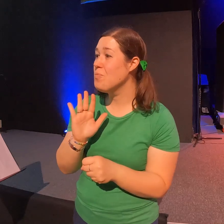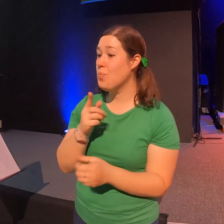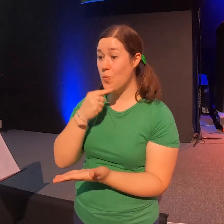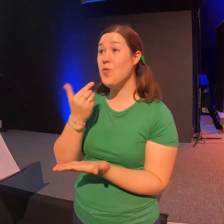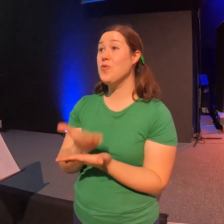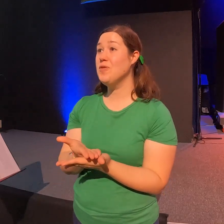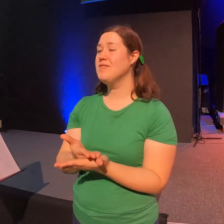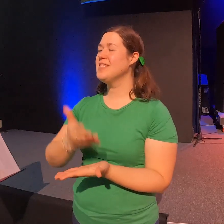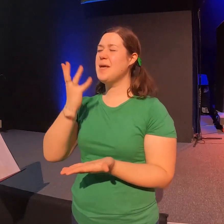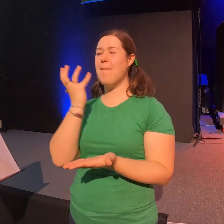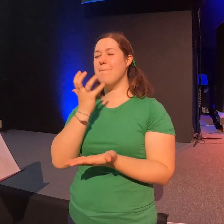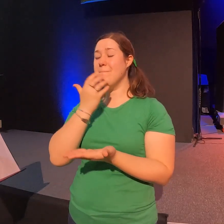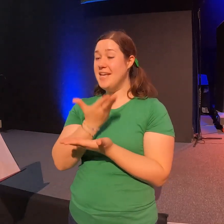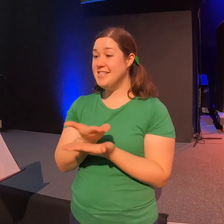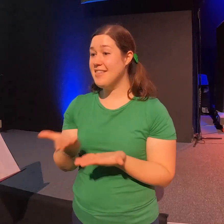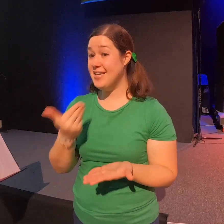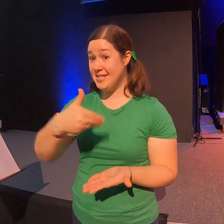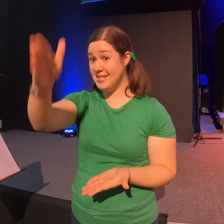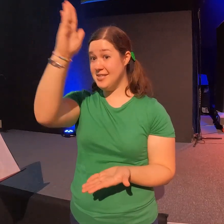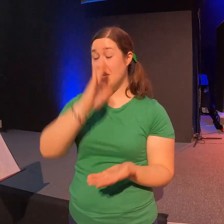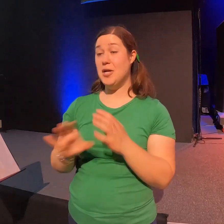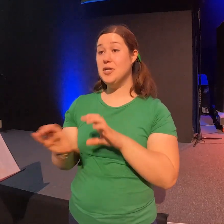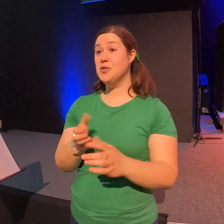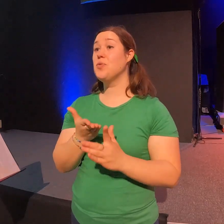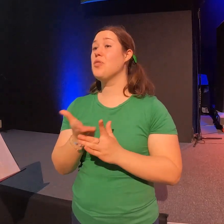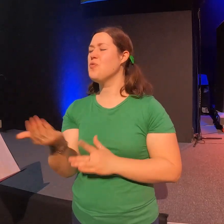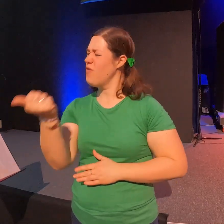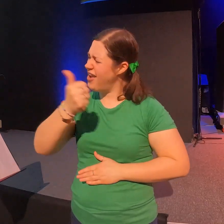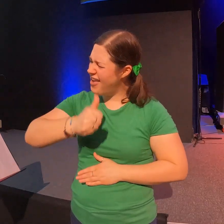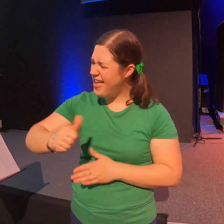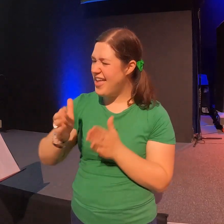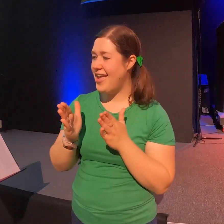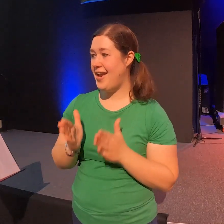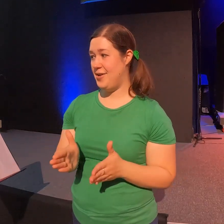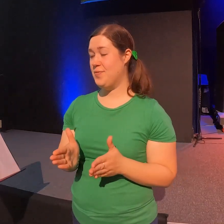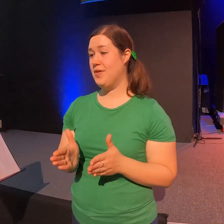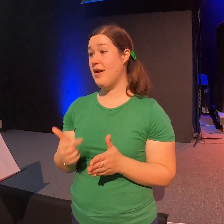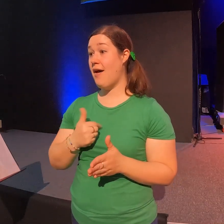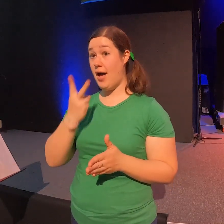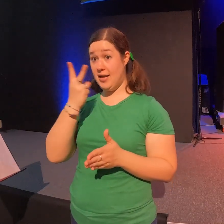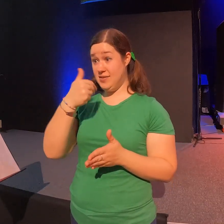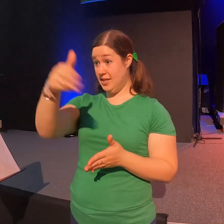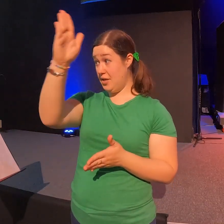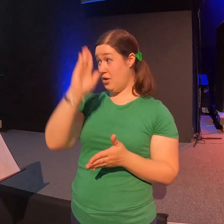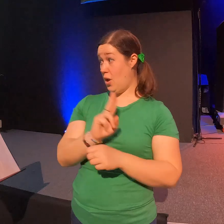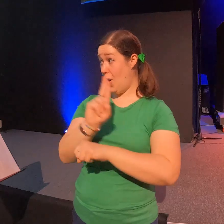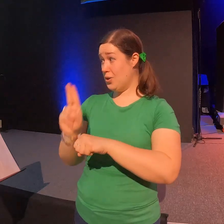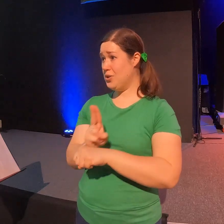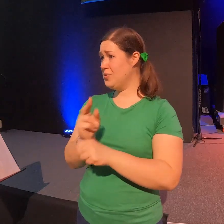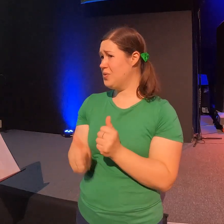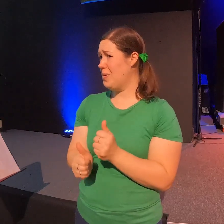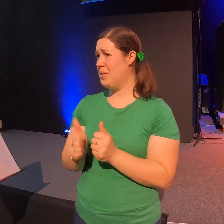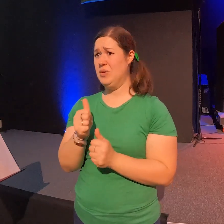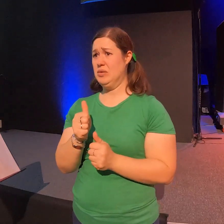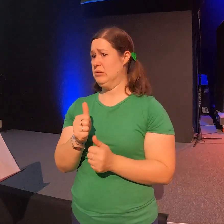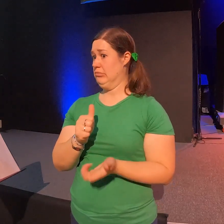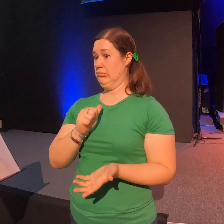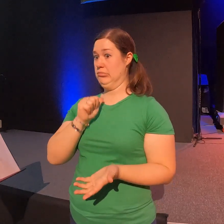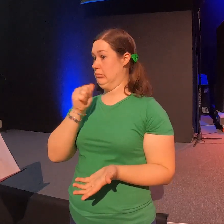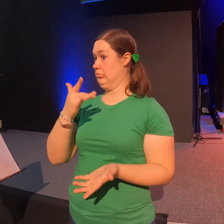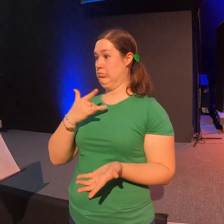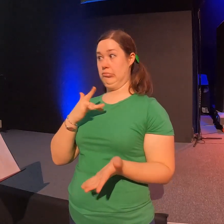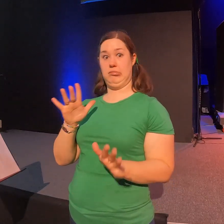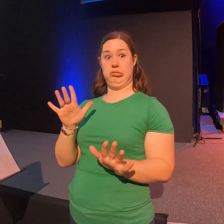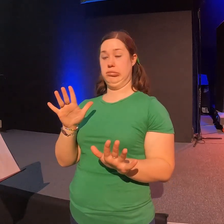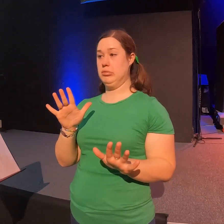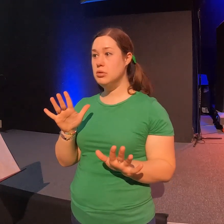that God can do through anybody. God can use anyone. I mean, I've seen God use the most unlikely people in the churches I've served to do the